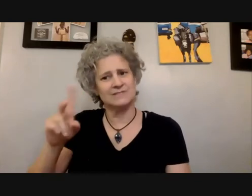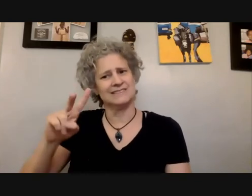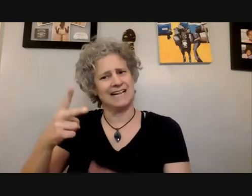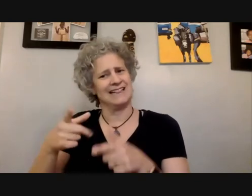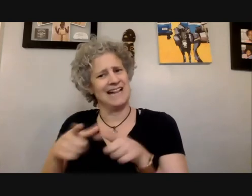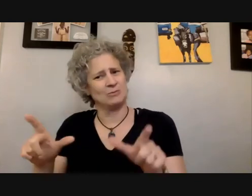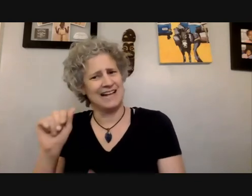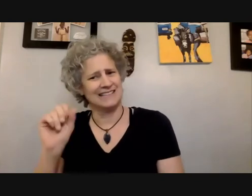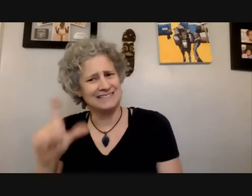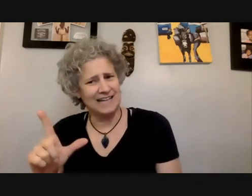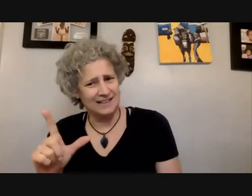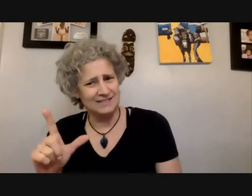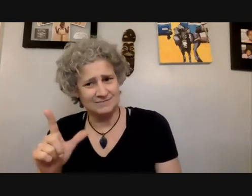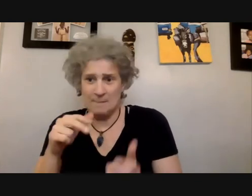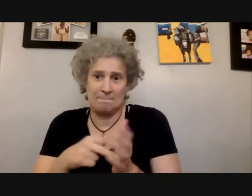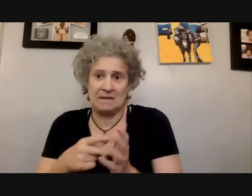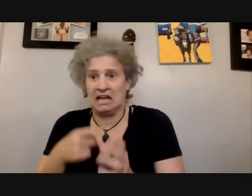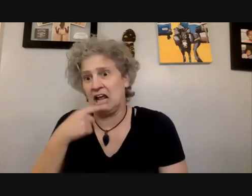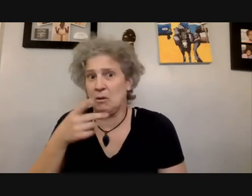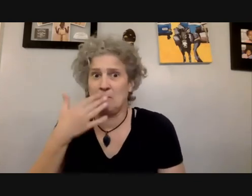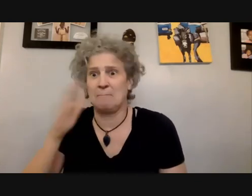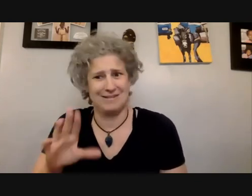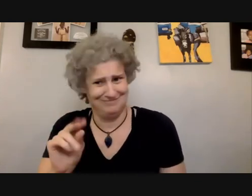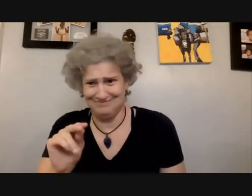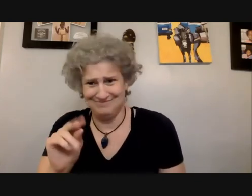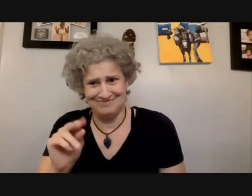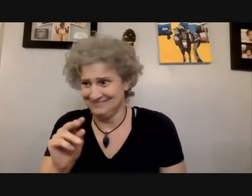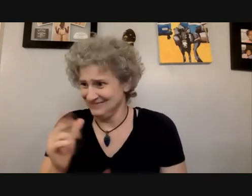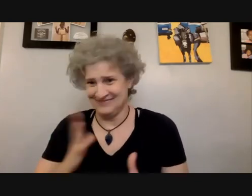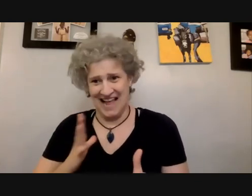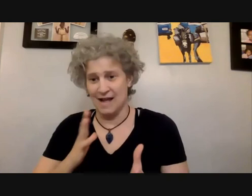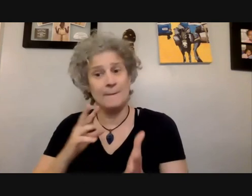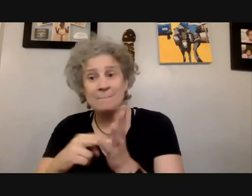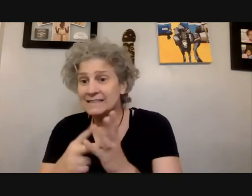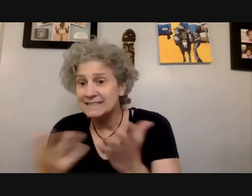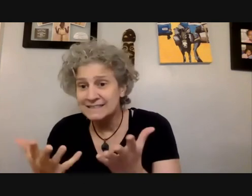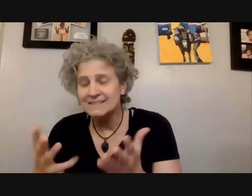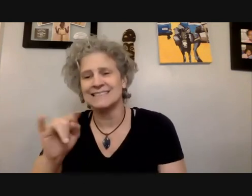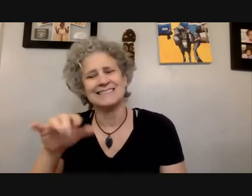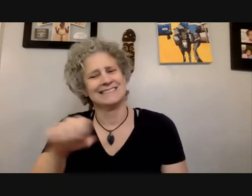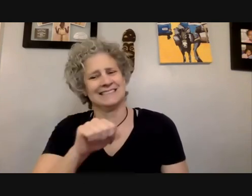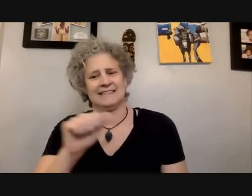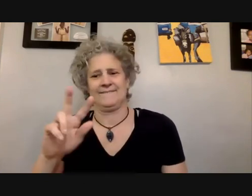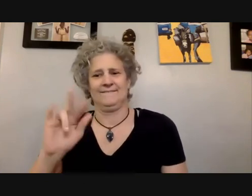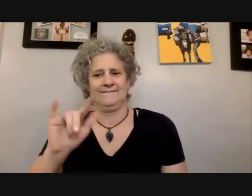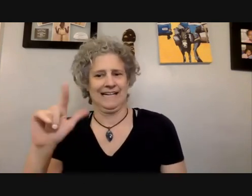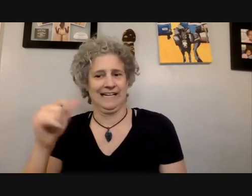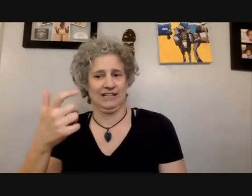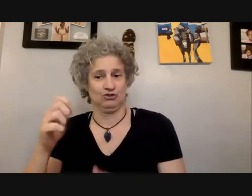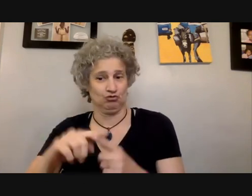have anyone that they can trust to go to with questions. Okay?